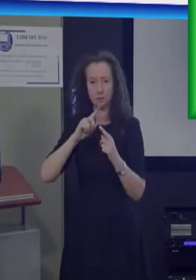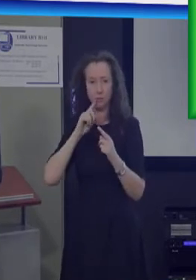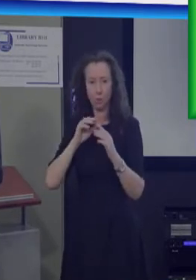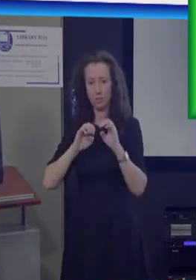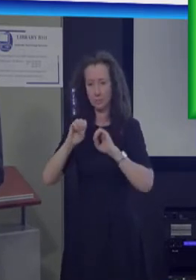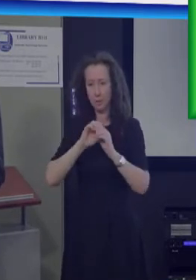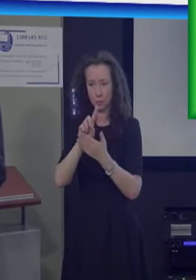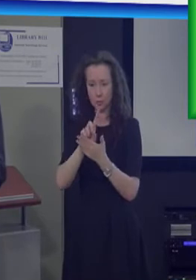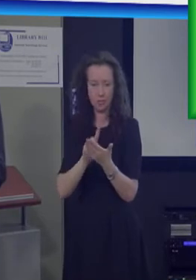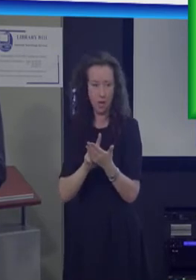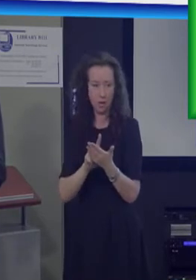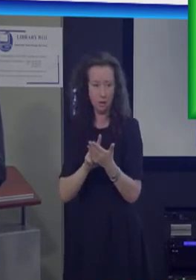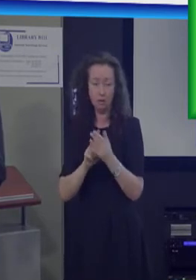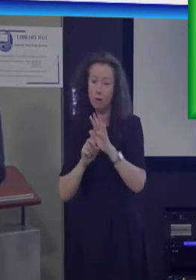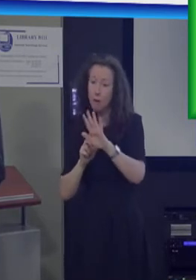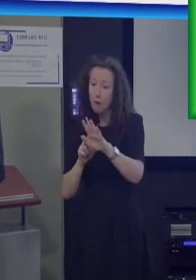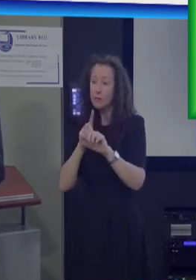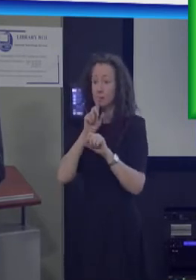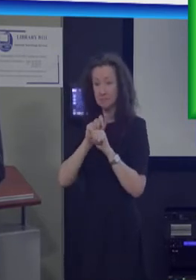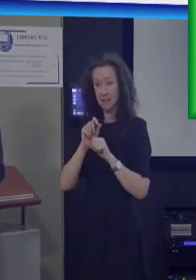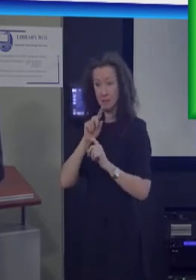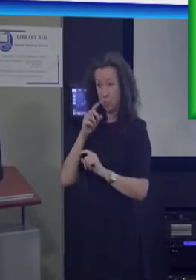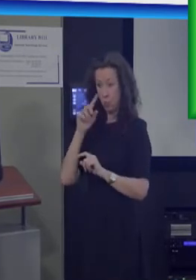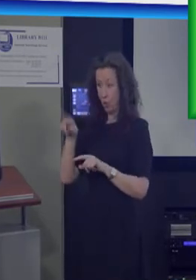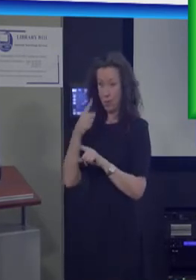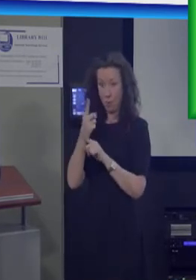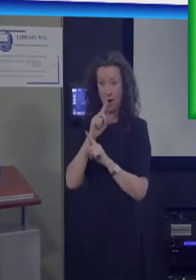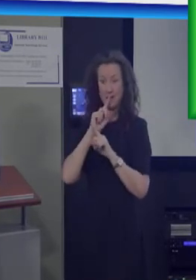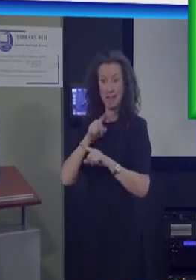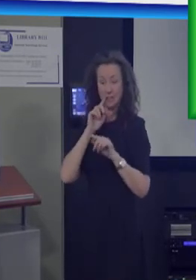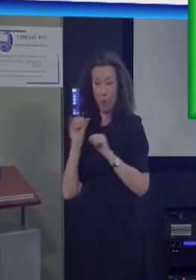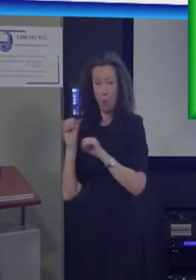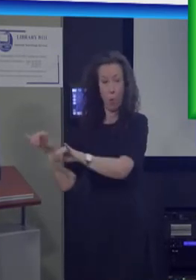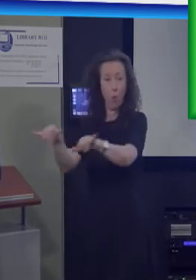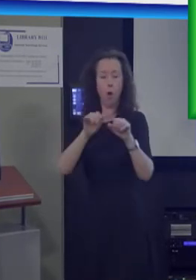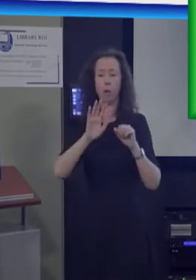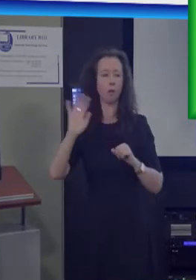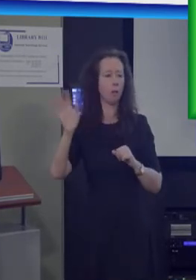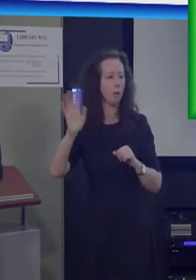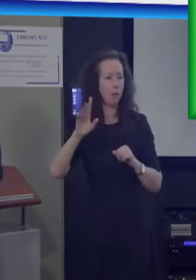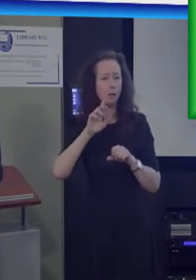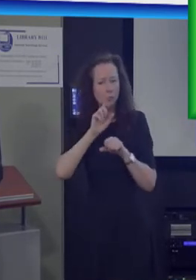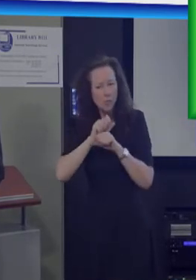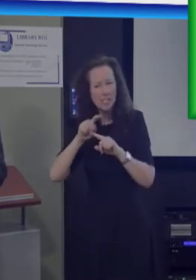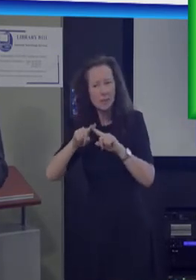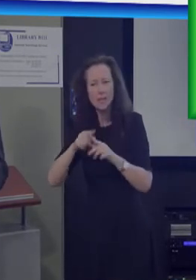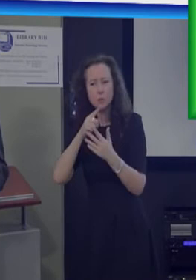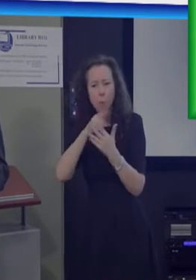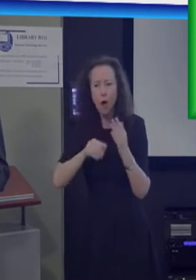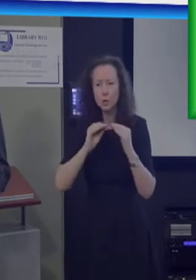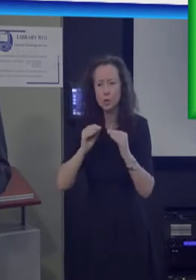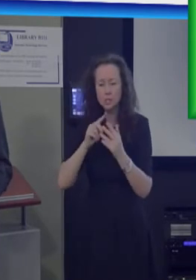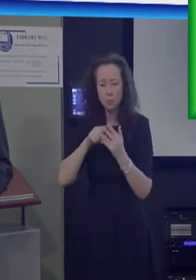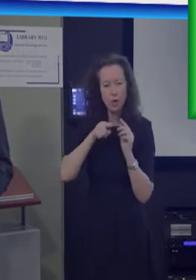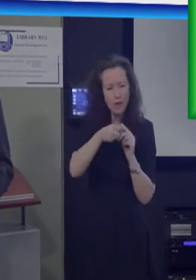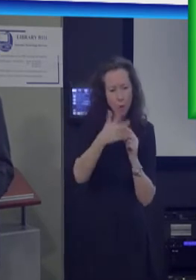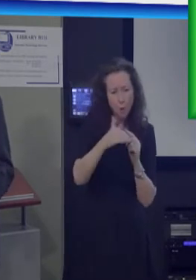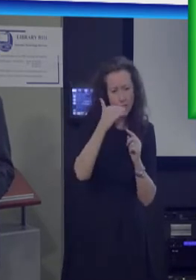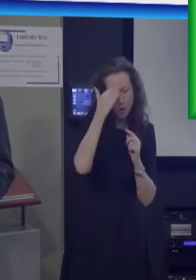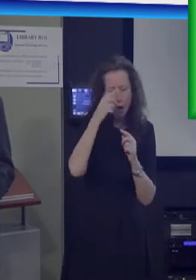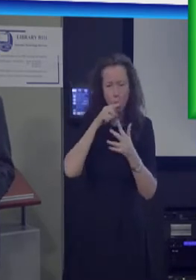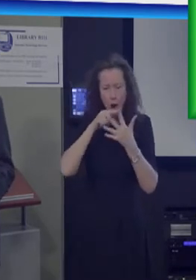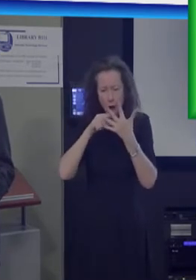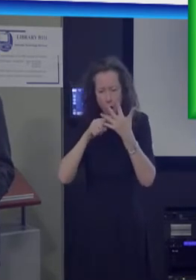questions, by the way. I think the answer depends on what's being taught and probably a lot about what the learner already knows.